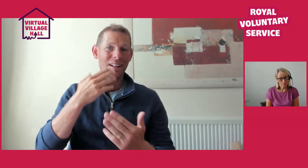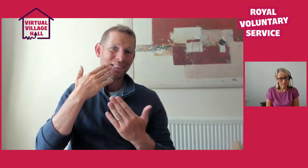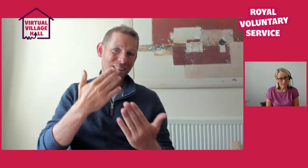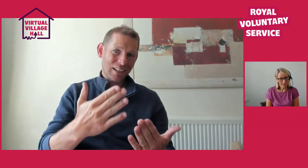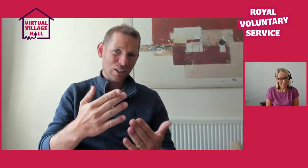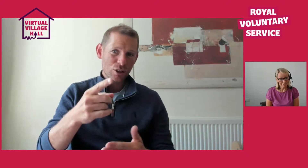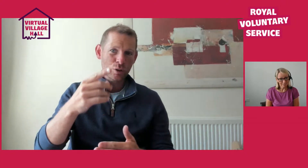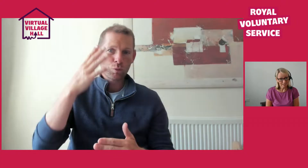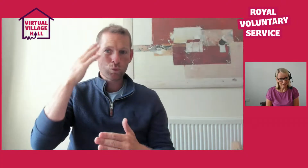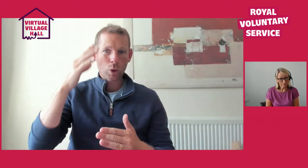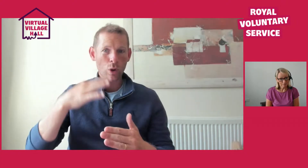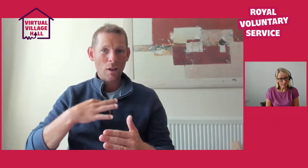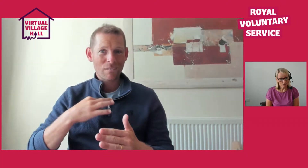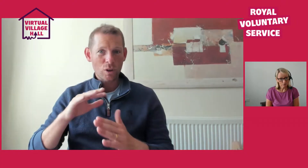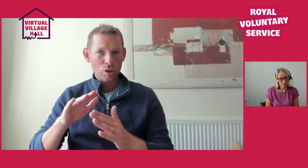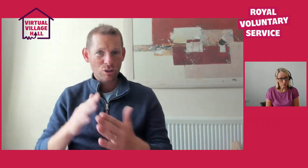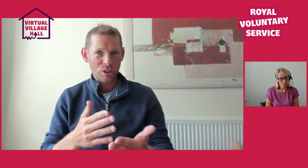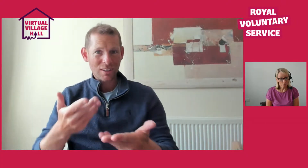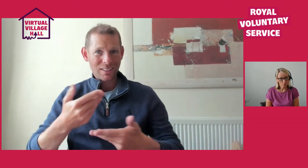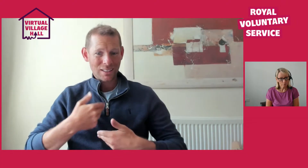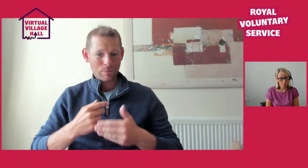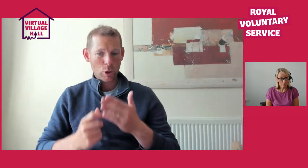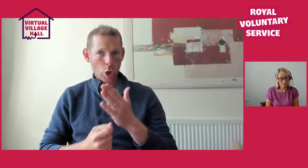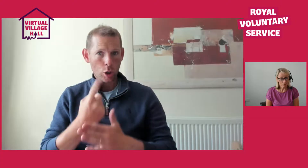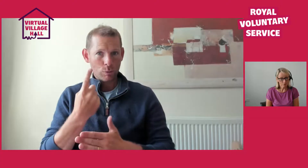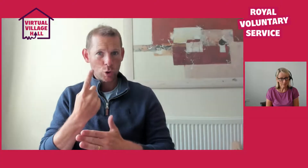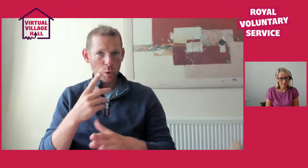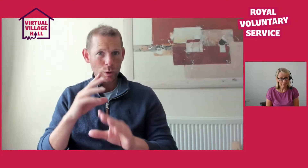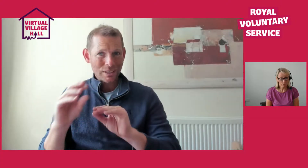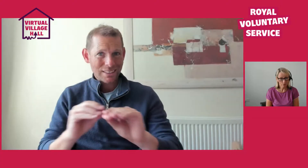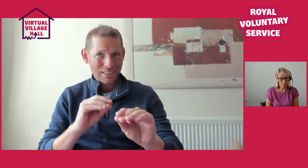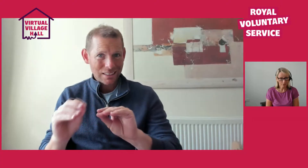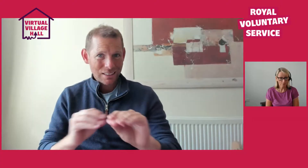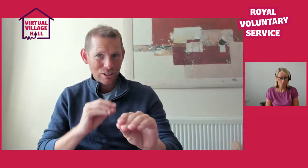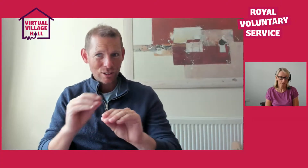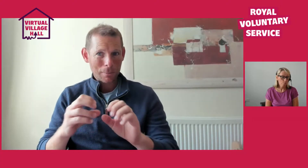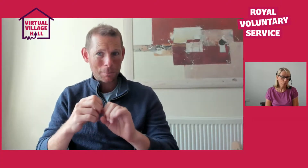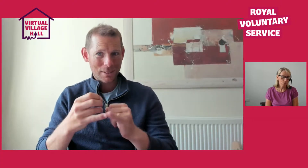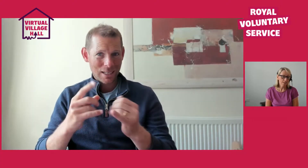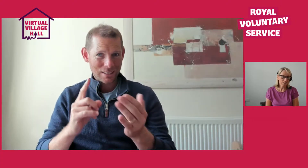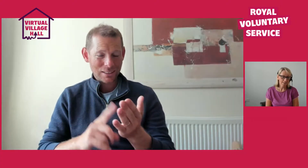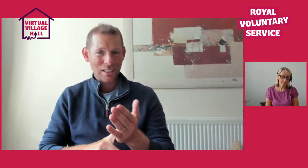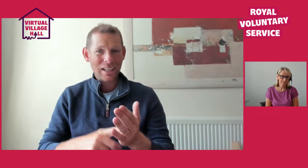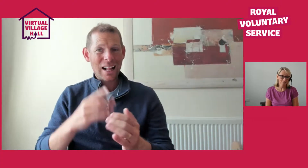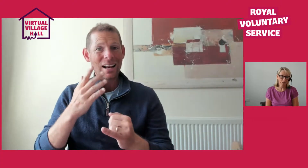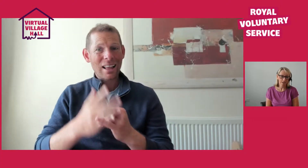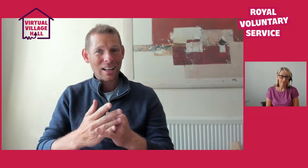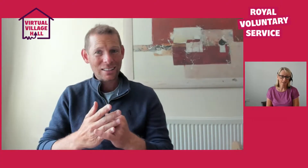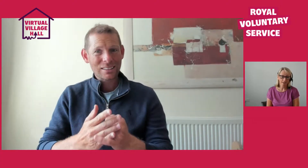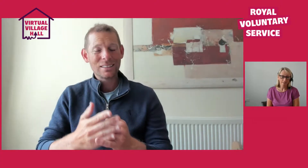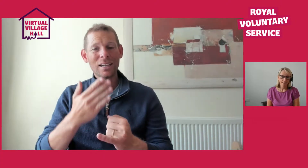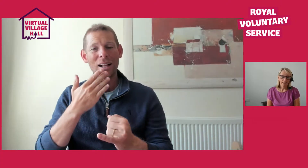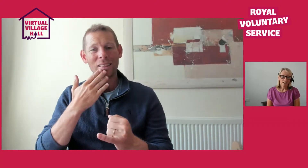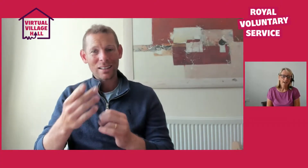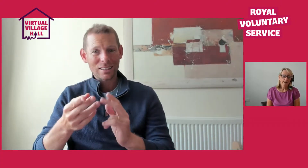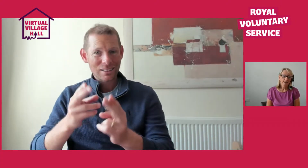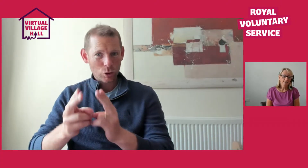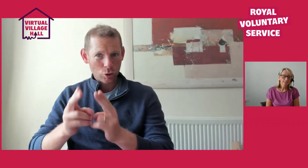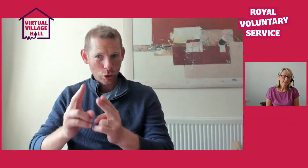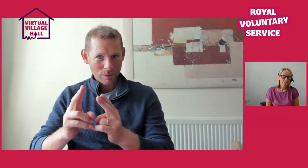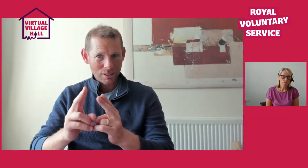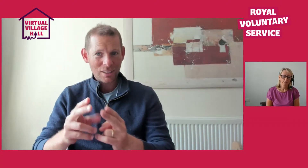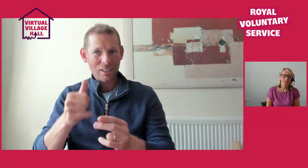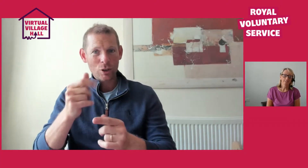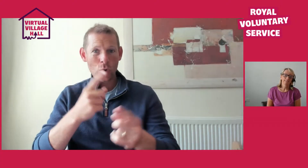you have a lovely weekend, and thank you to the Royal Voluntary Service, as always, for giving me the opportunity to teach BSL.